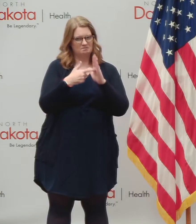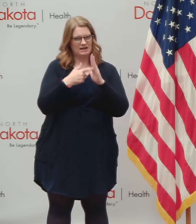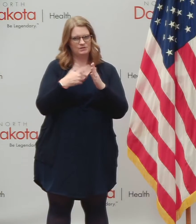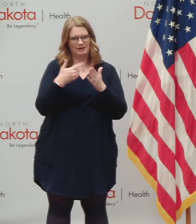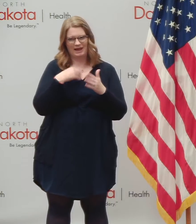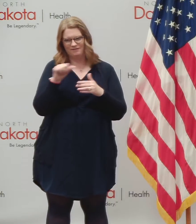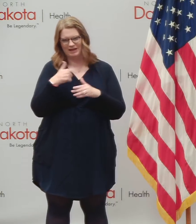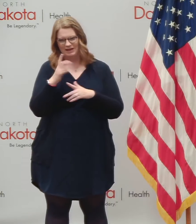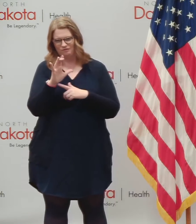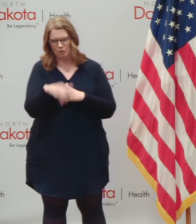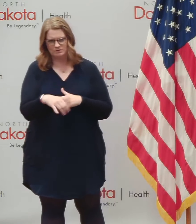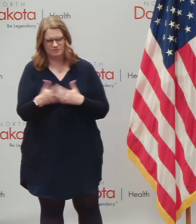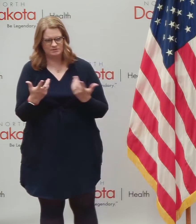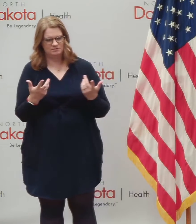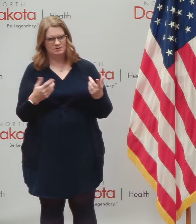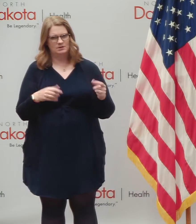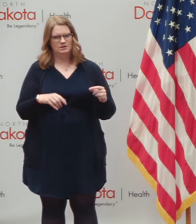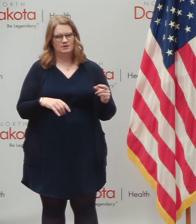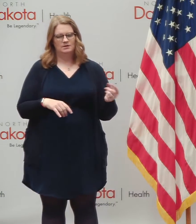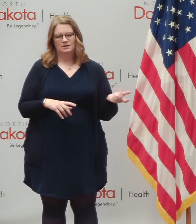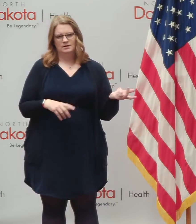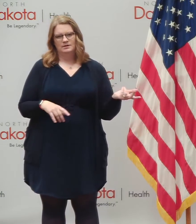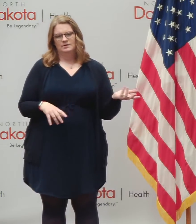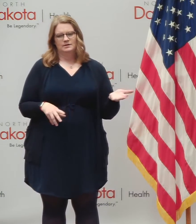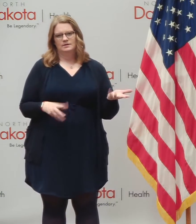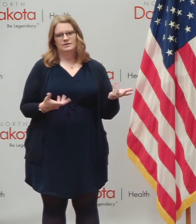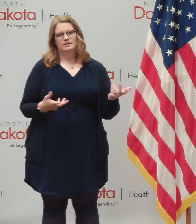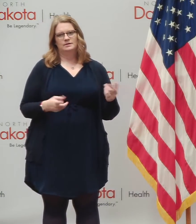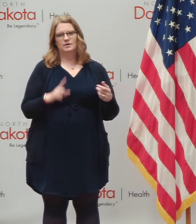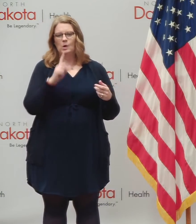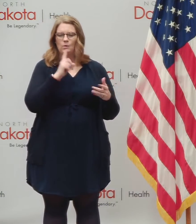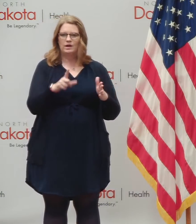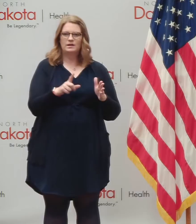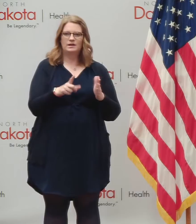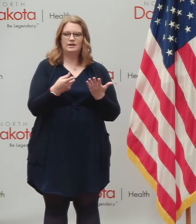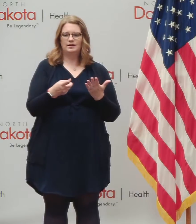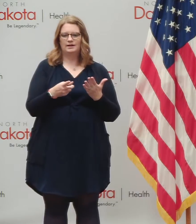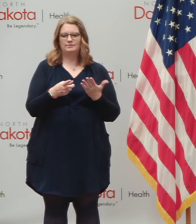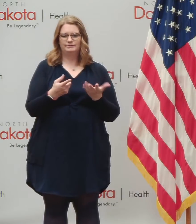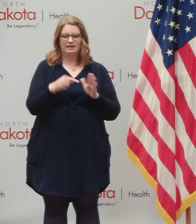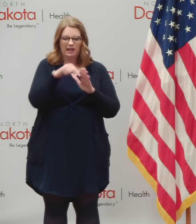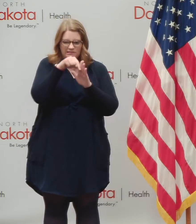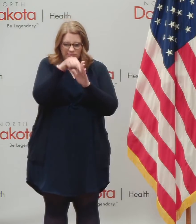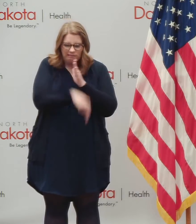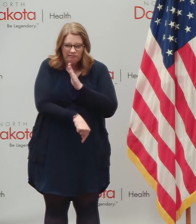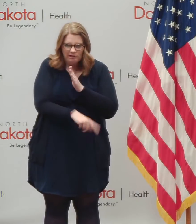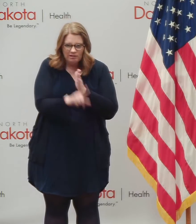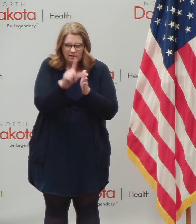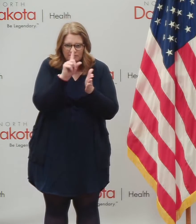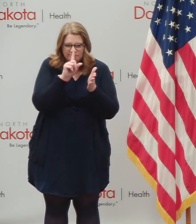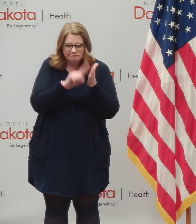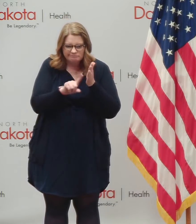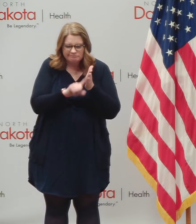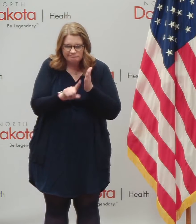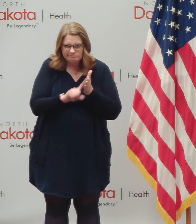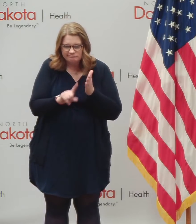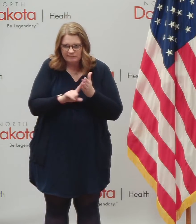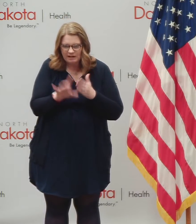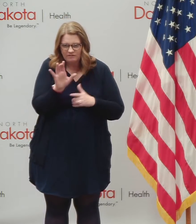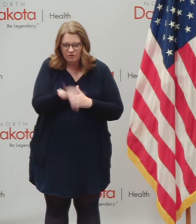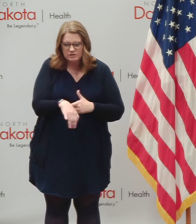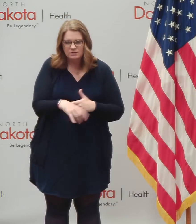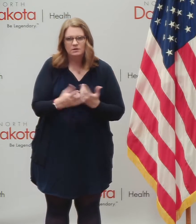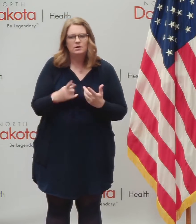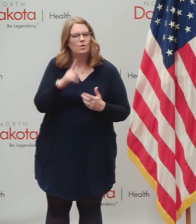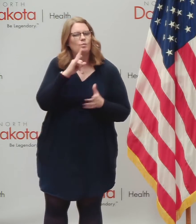I think, again, it's we're in the weeds of enforceability. I think what matters to the state of